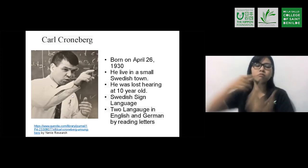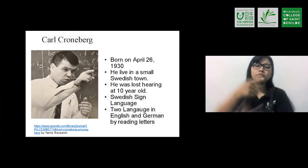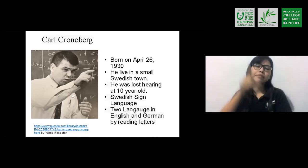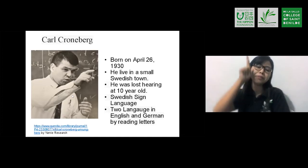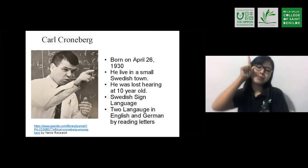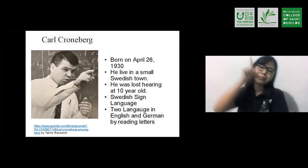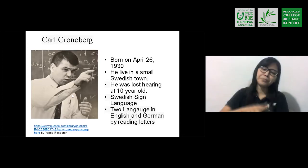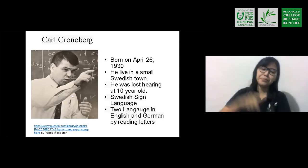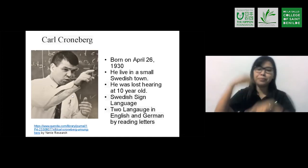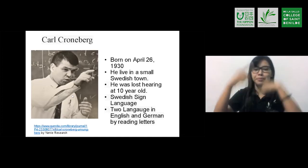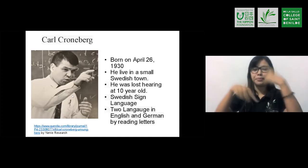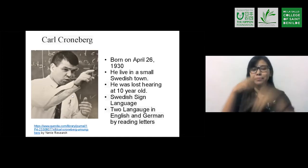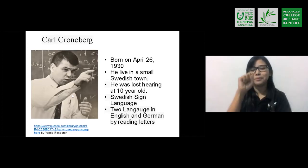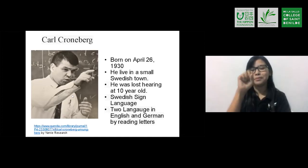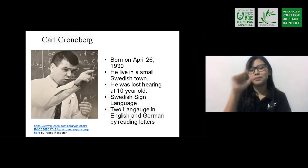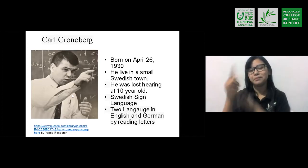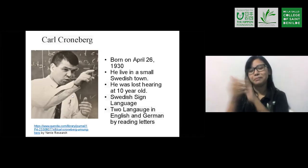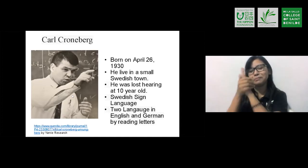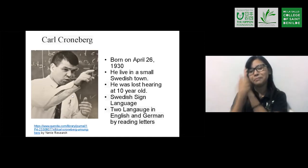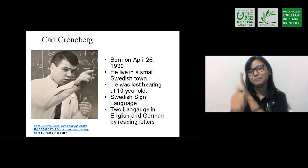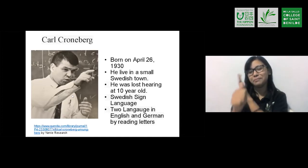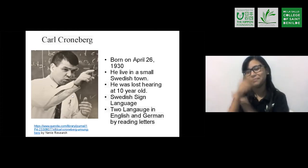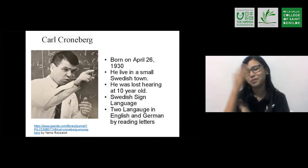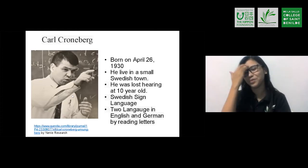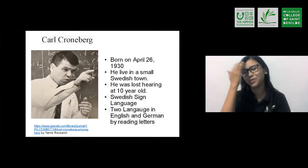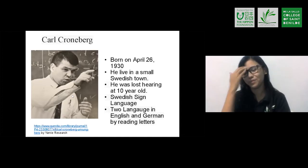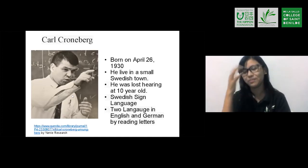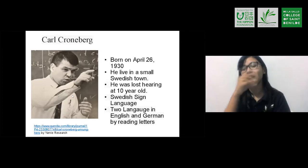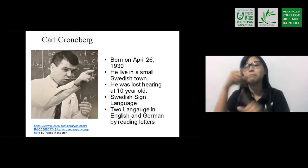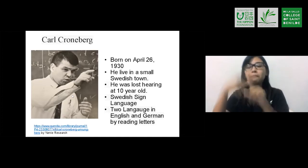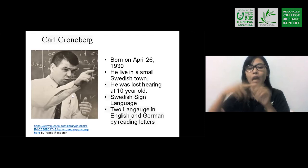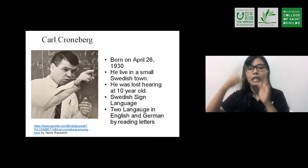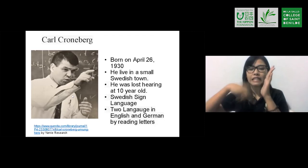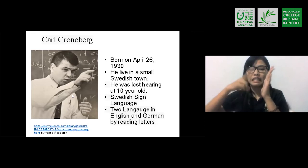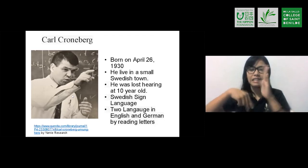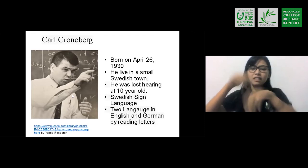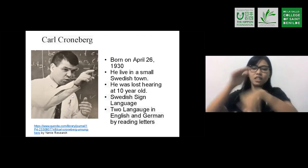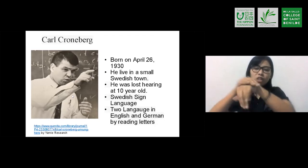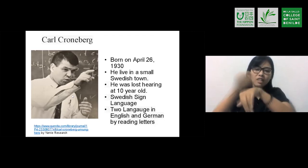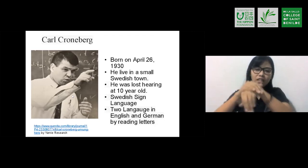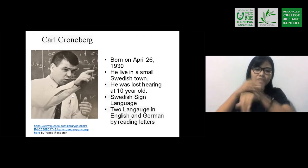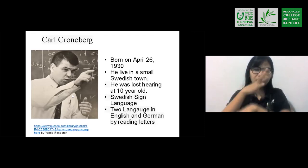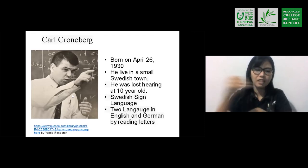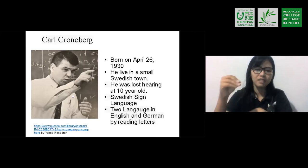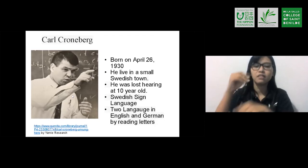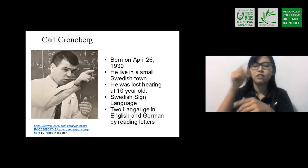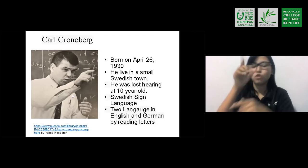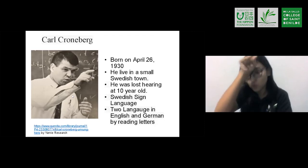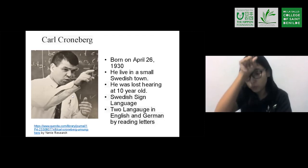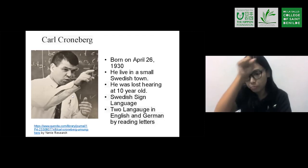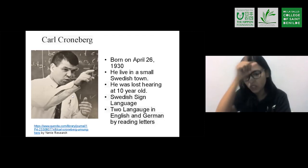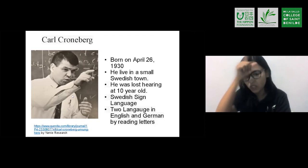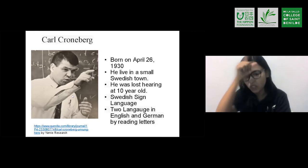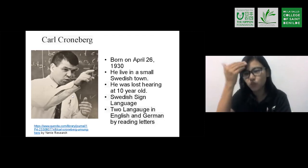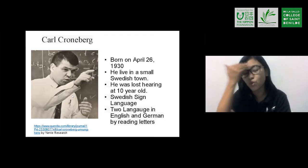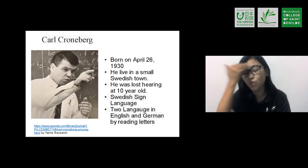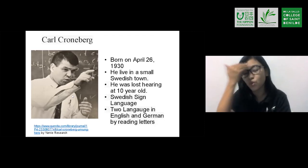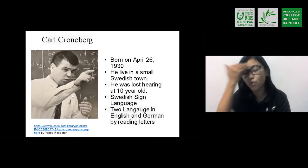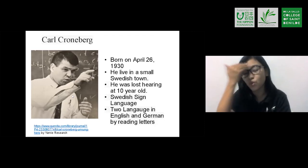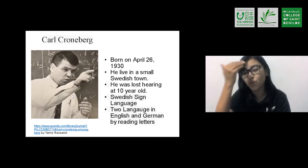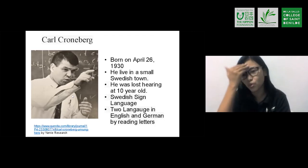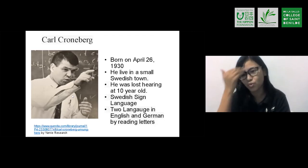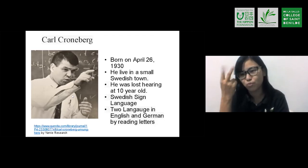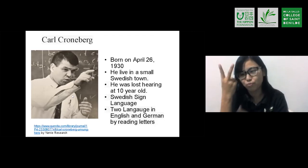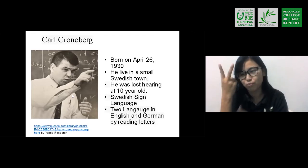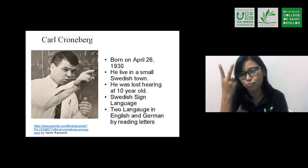But prior to that, before his involvement with the deaf, he didn't know any sign. But he knew how to read English